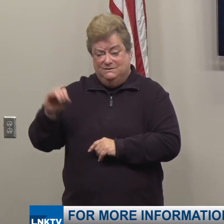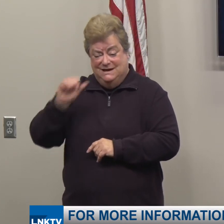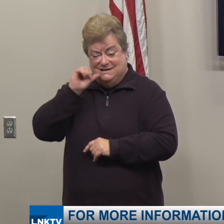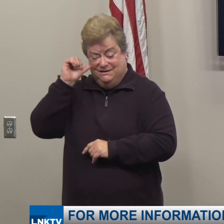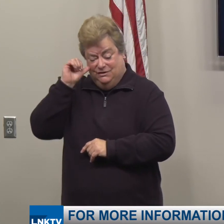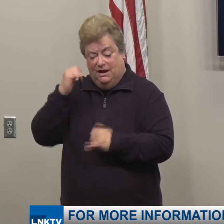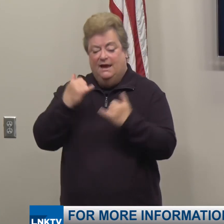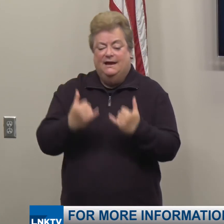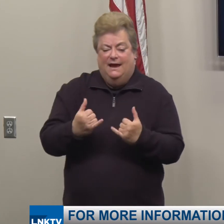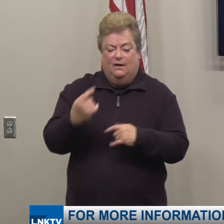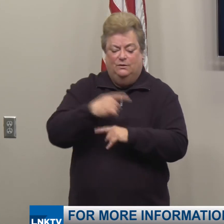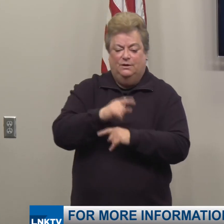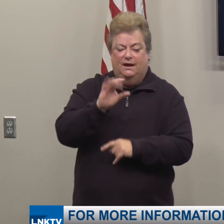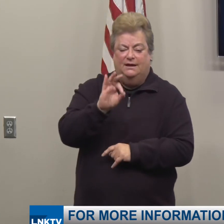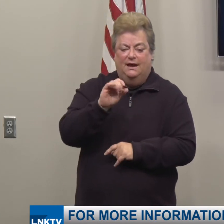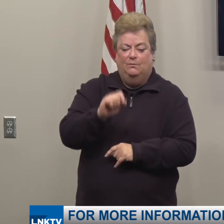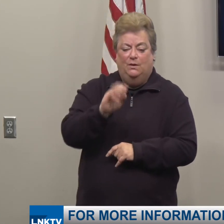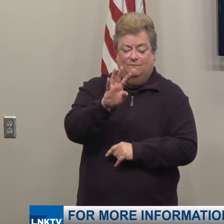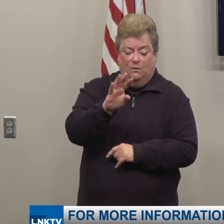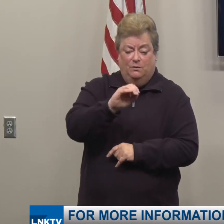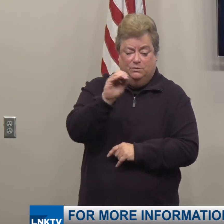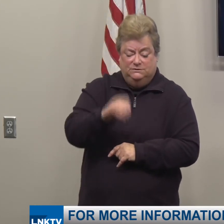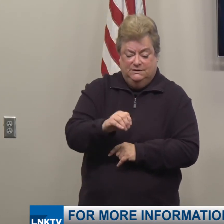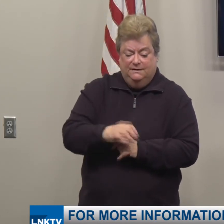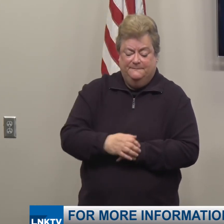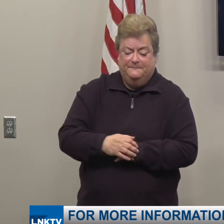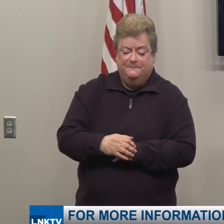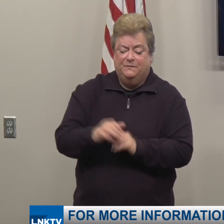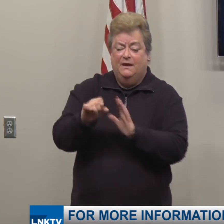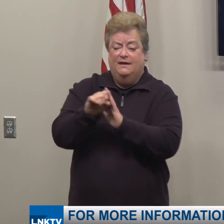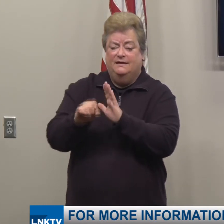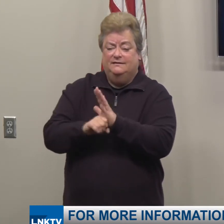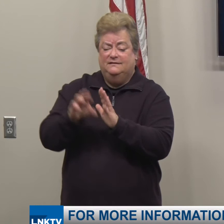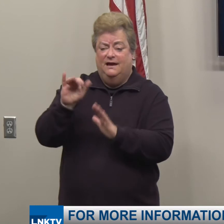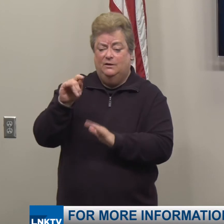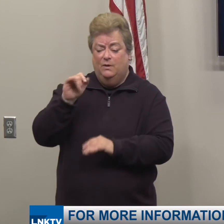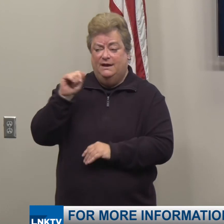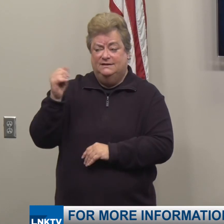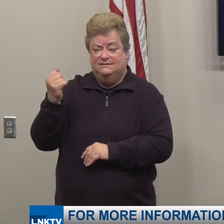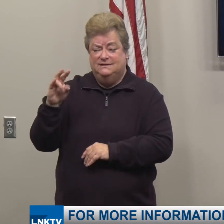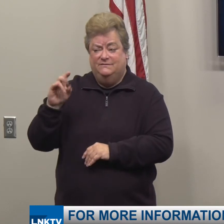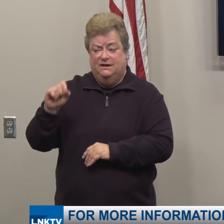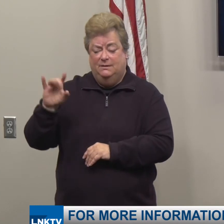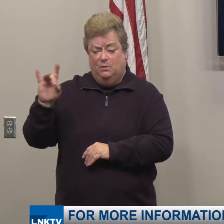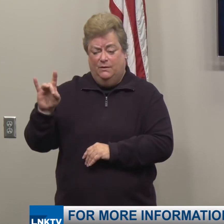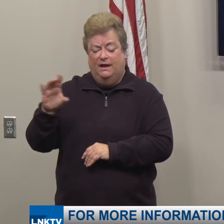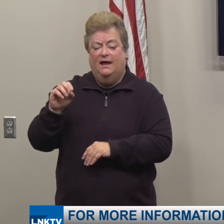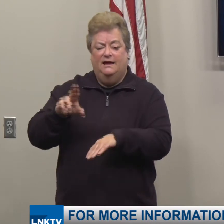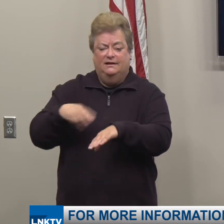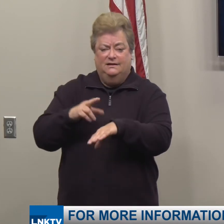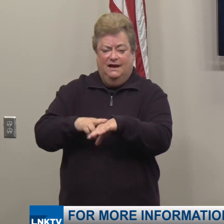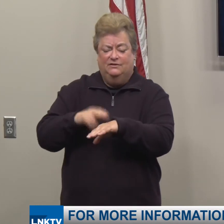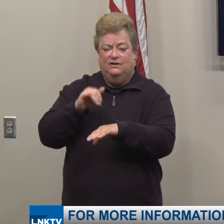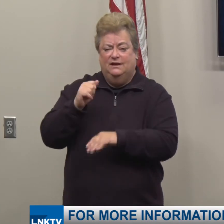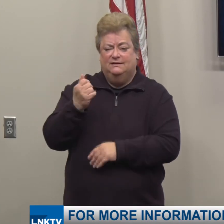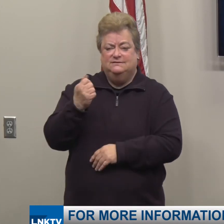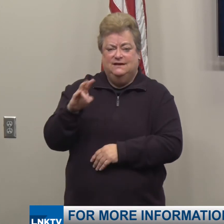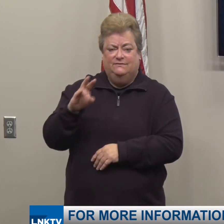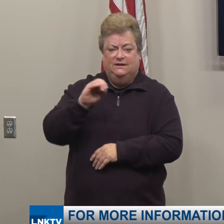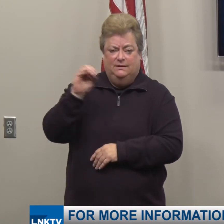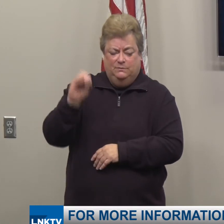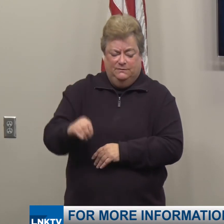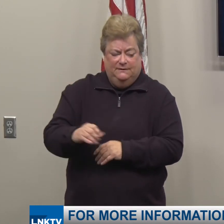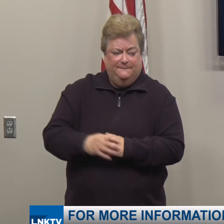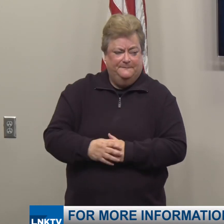to 9.4% today. The state rate is 17.8% and the national rate is